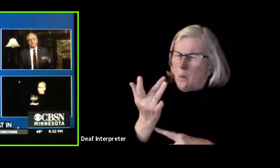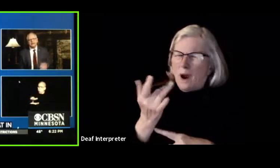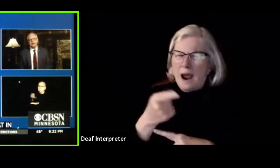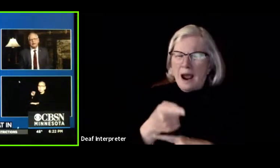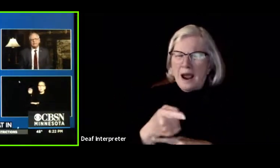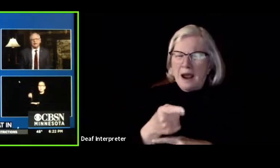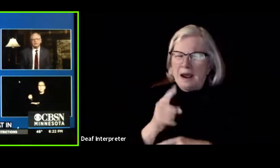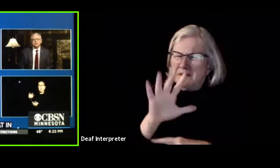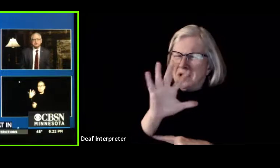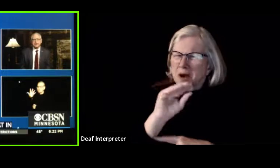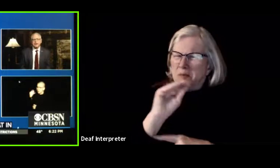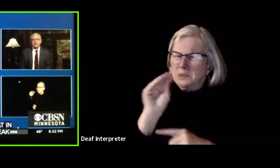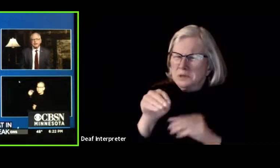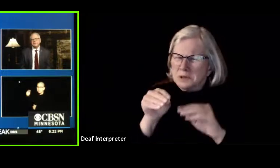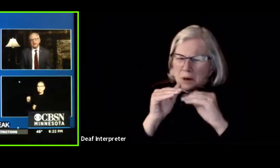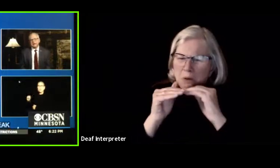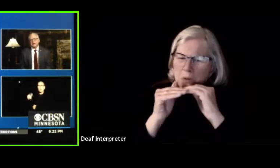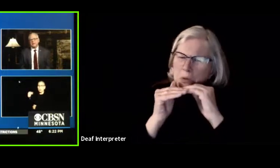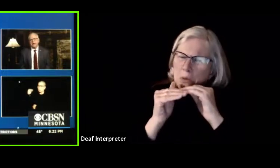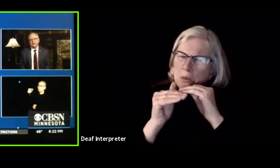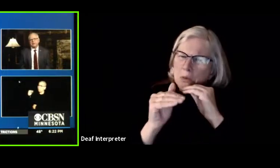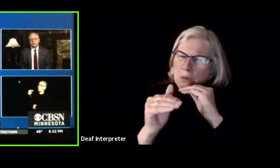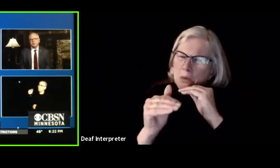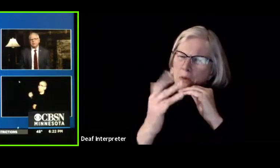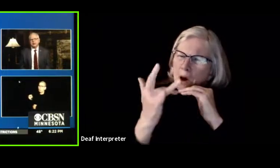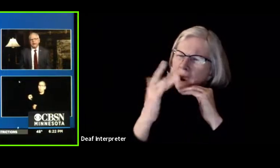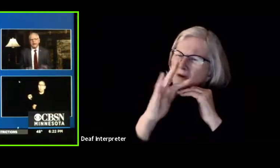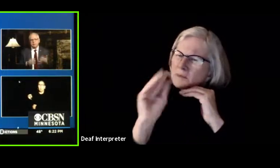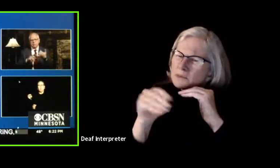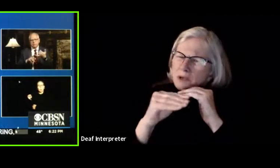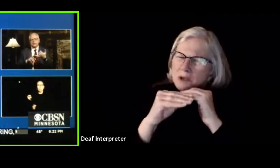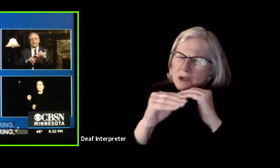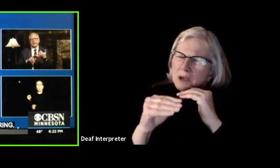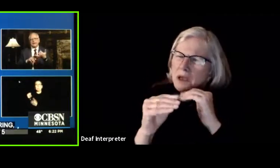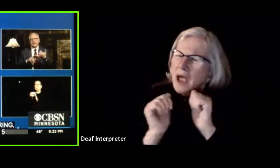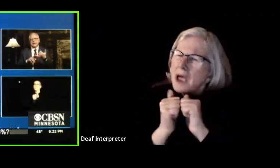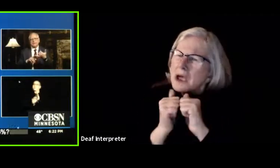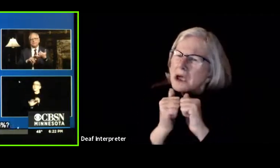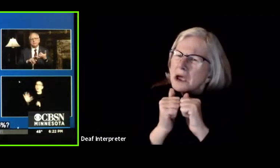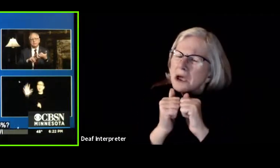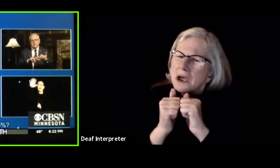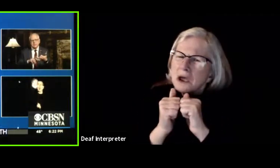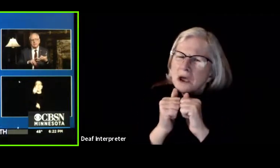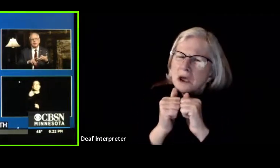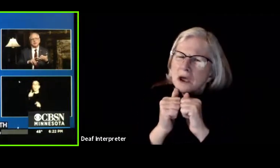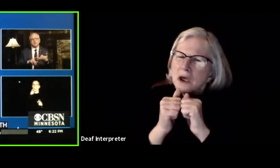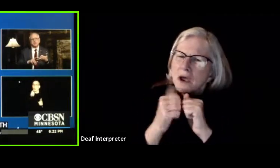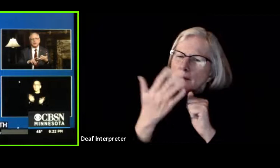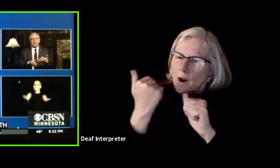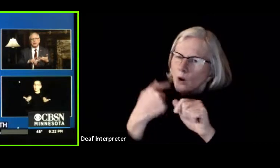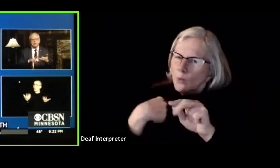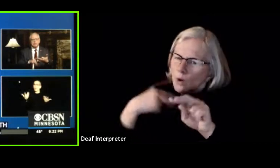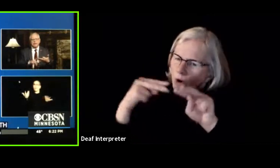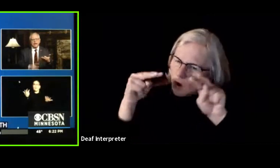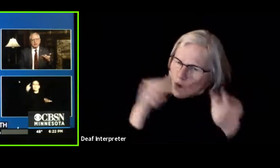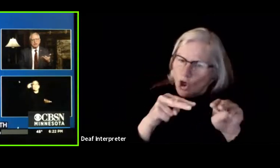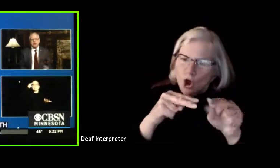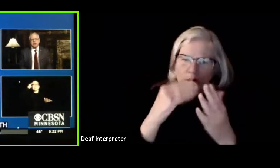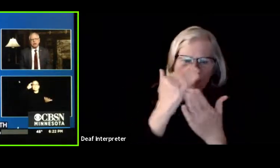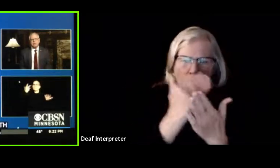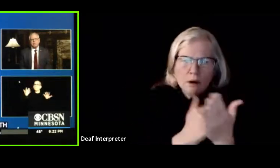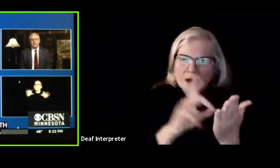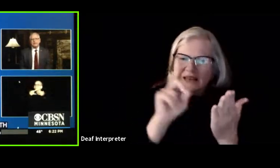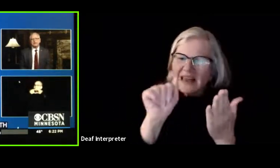we stayed at about 5%. And the fact of the matter is, when we look at mobility data, some of the mask wearing and the